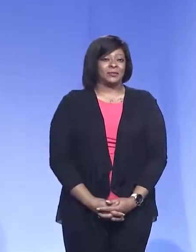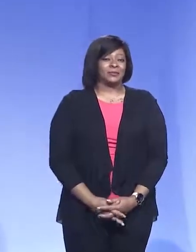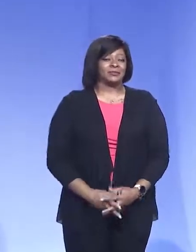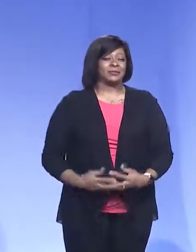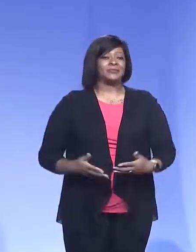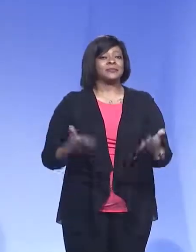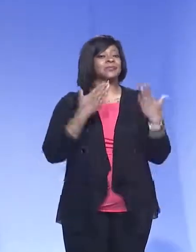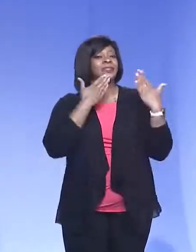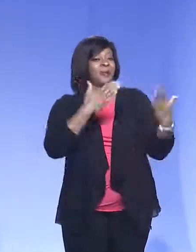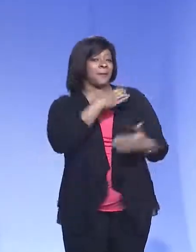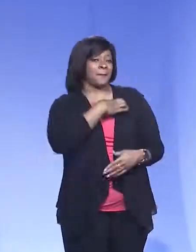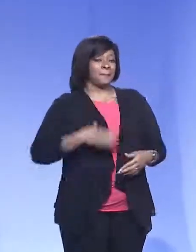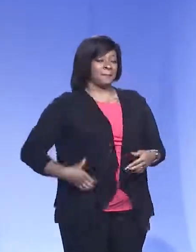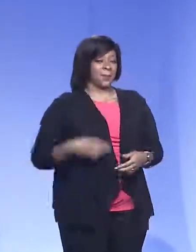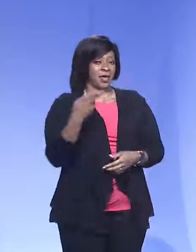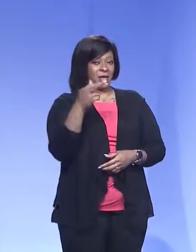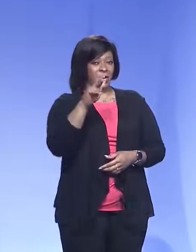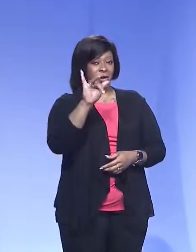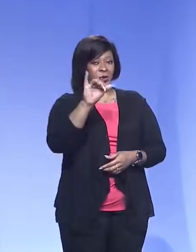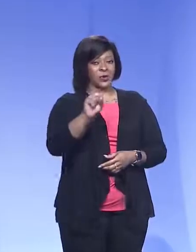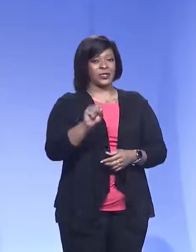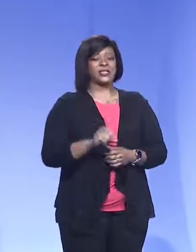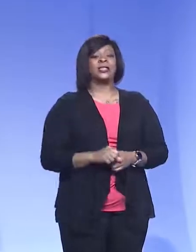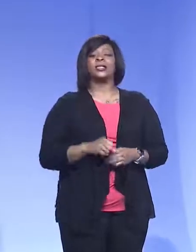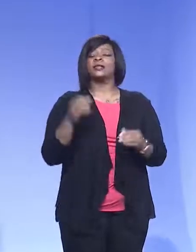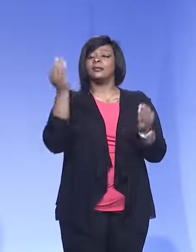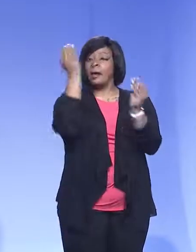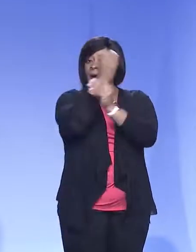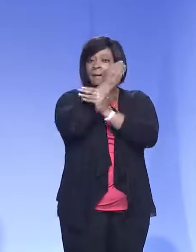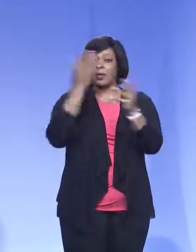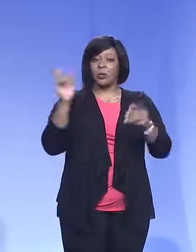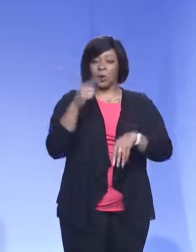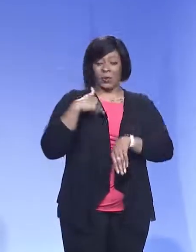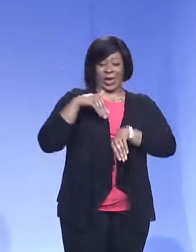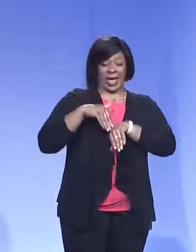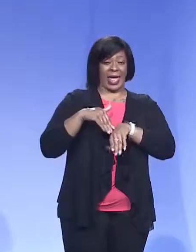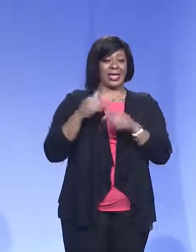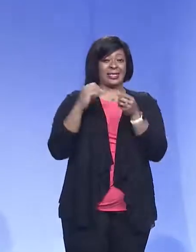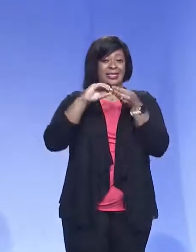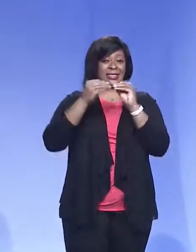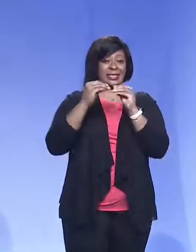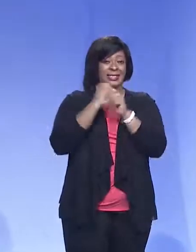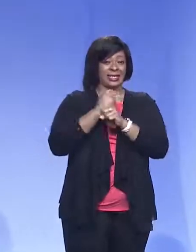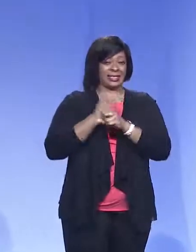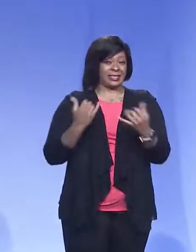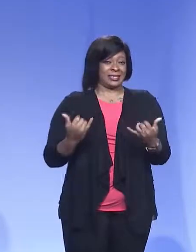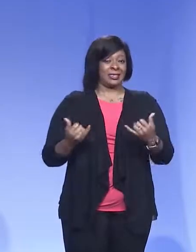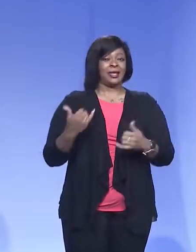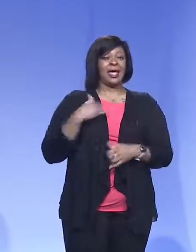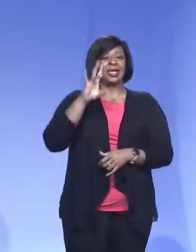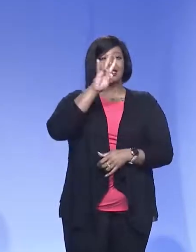Thank you, Mayor Harris. And just to give you an update on where we are statistically, we've had